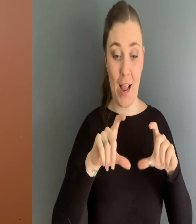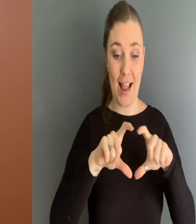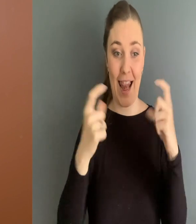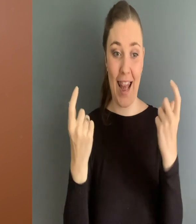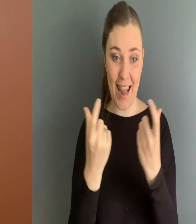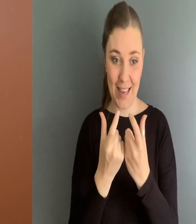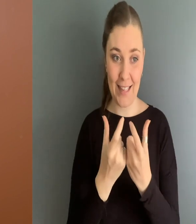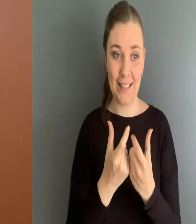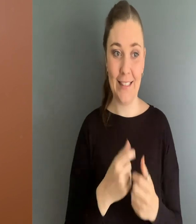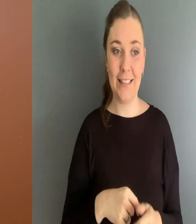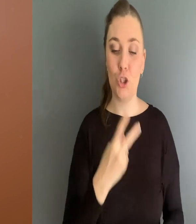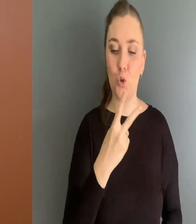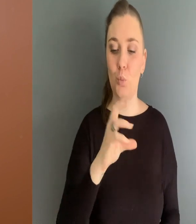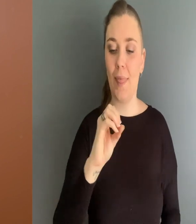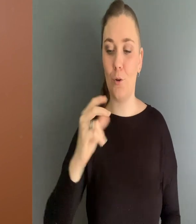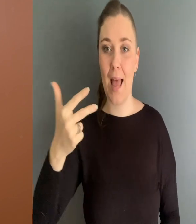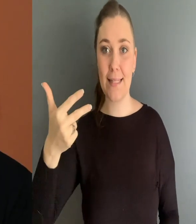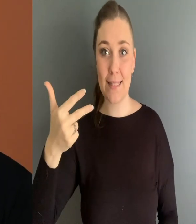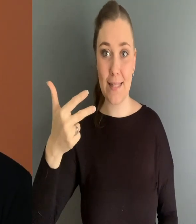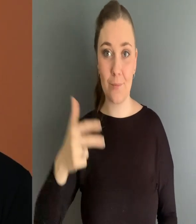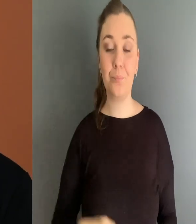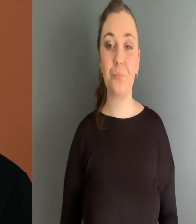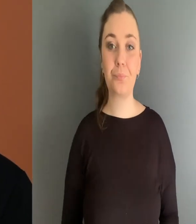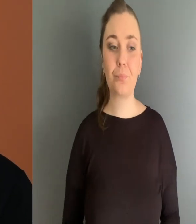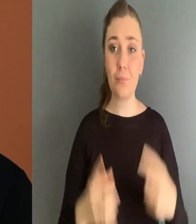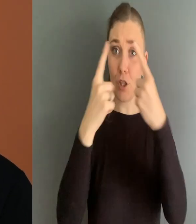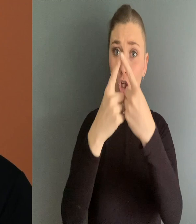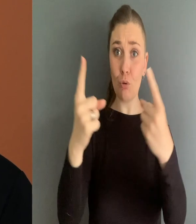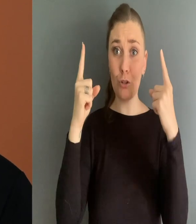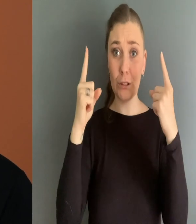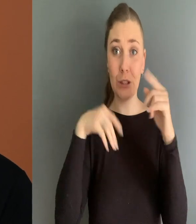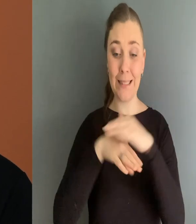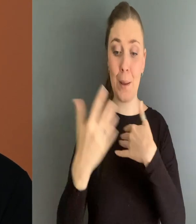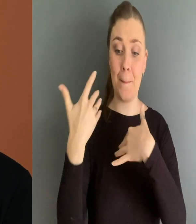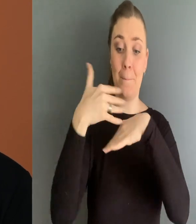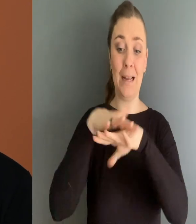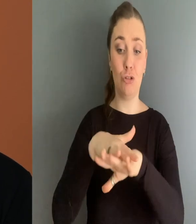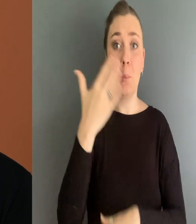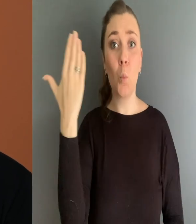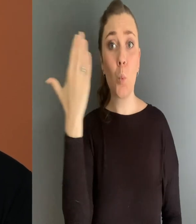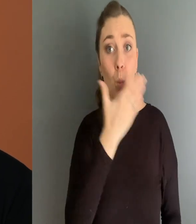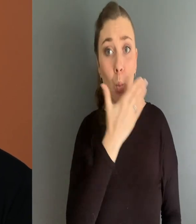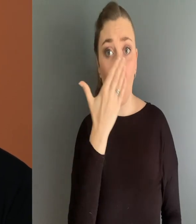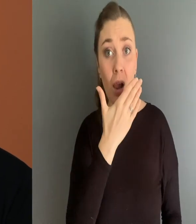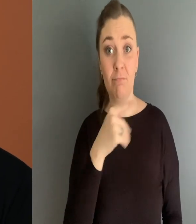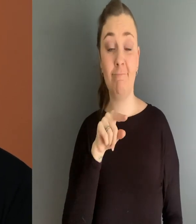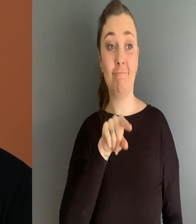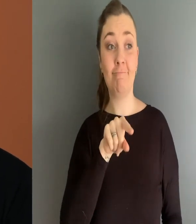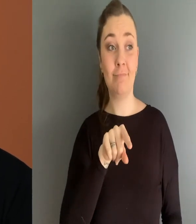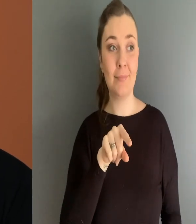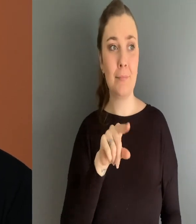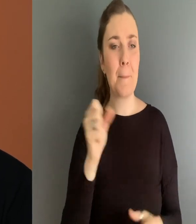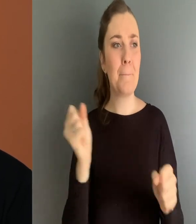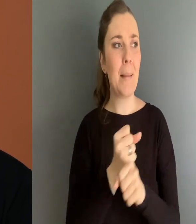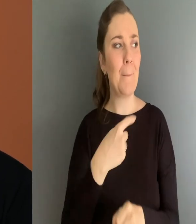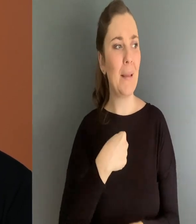in um 2008 and graduating from a mainstream school was it made